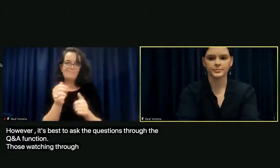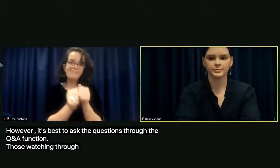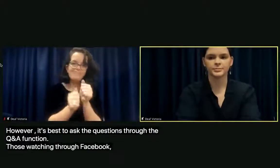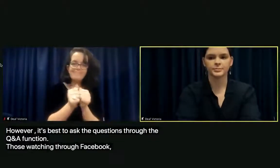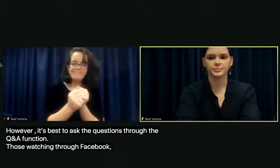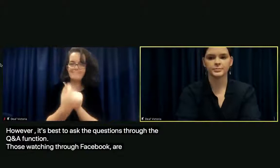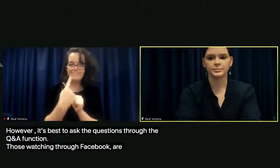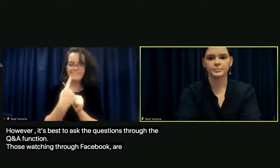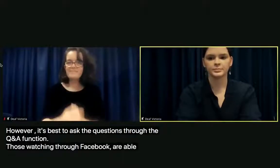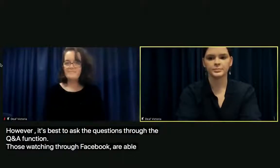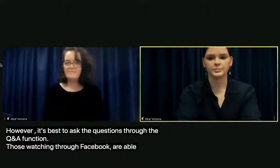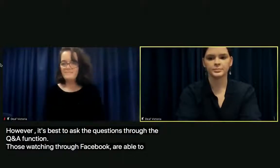or type directly to.